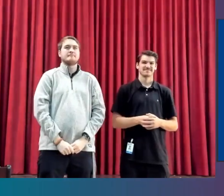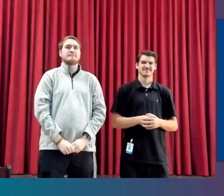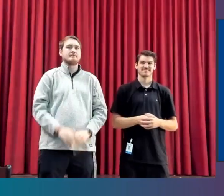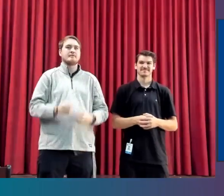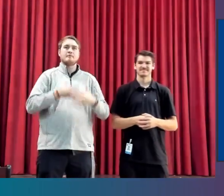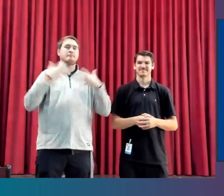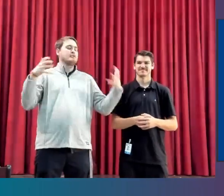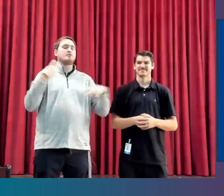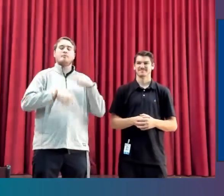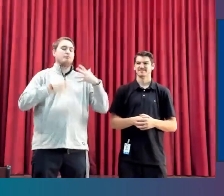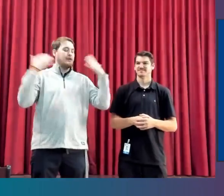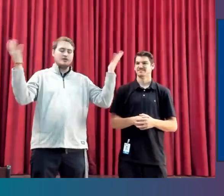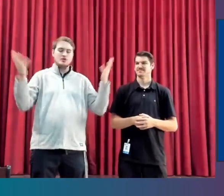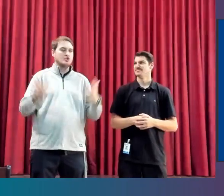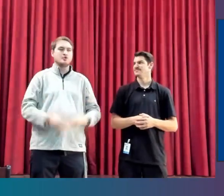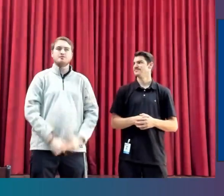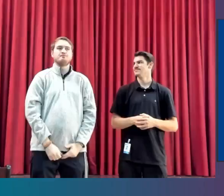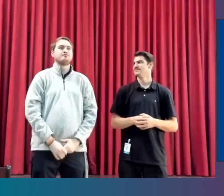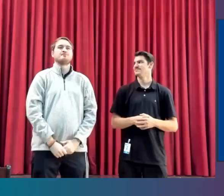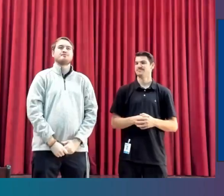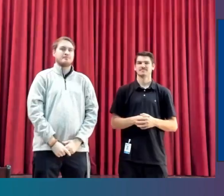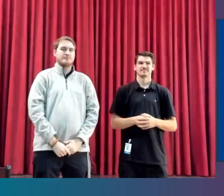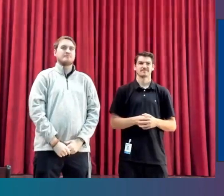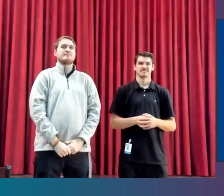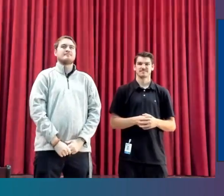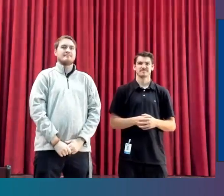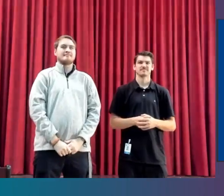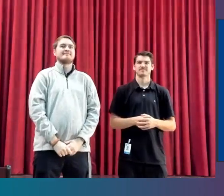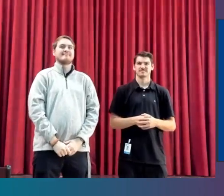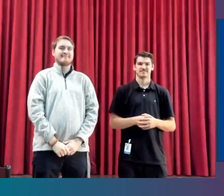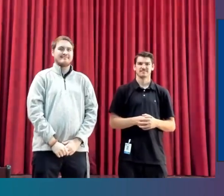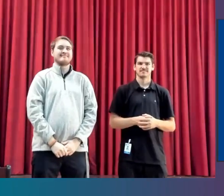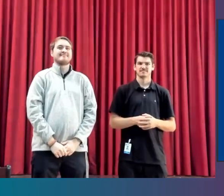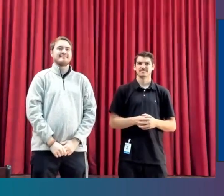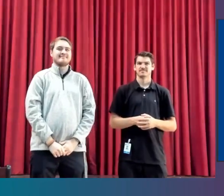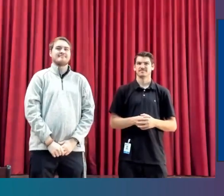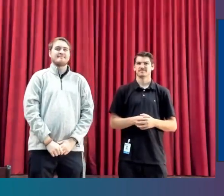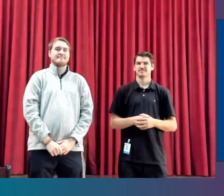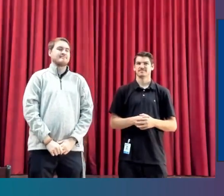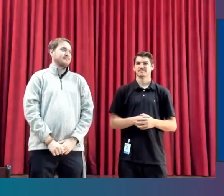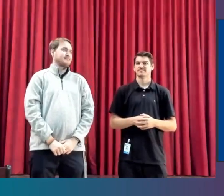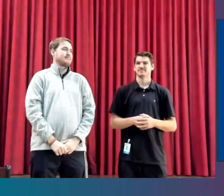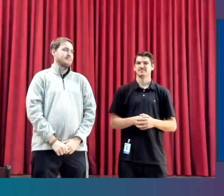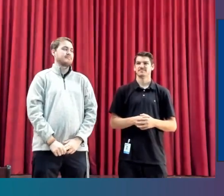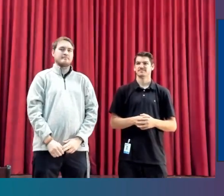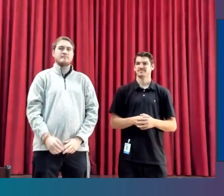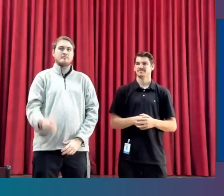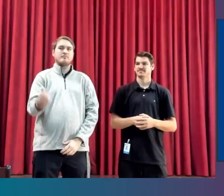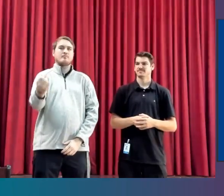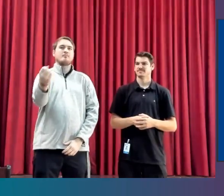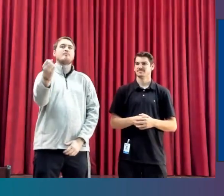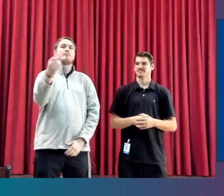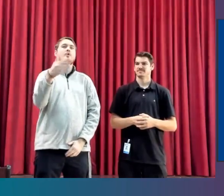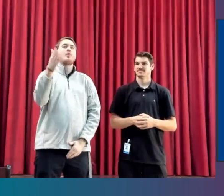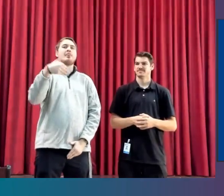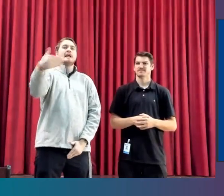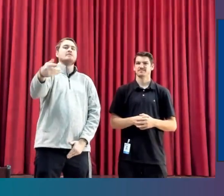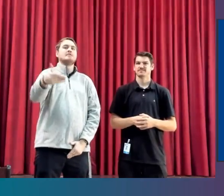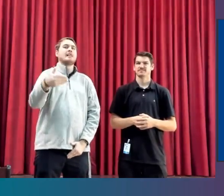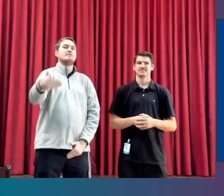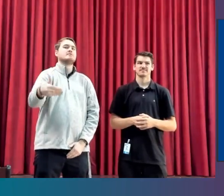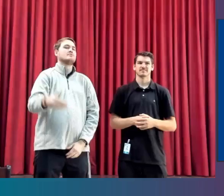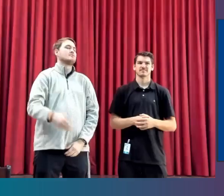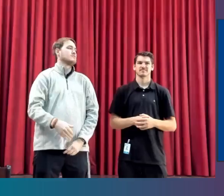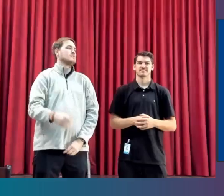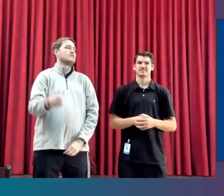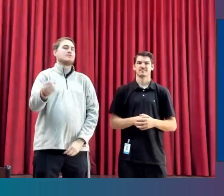leaks, essentially. There's just so much that's going on here. So, that's what we're wondering. We